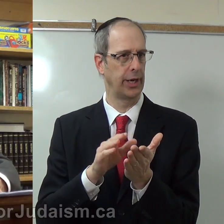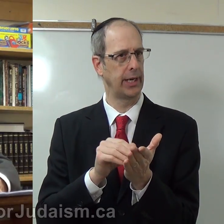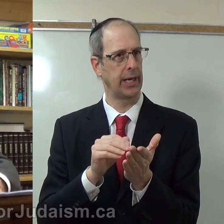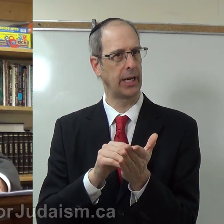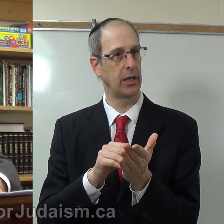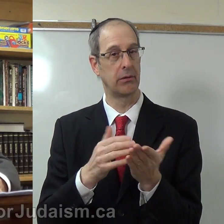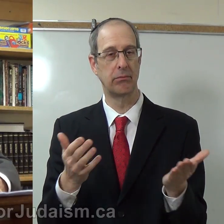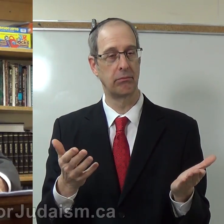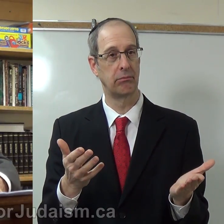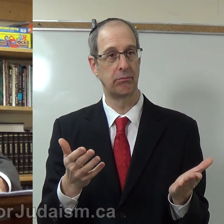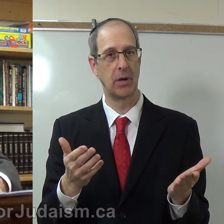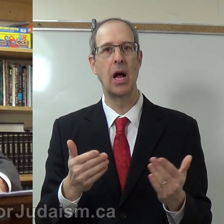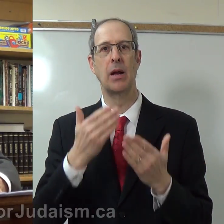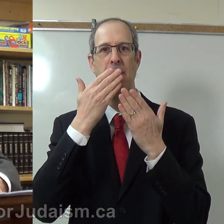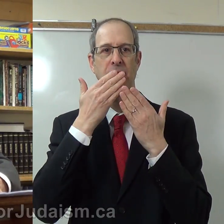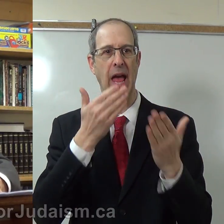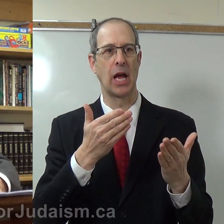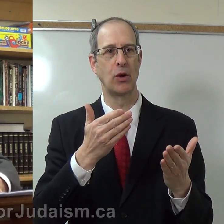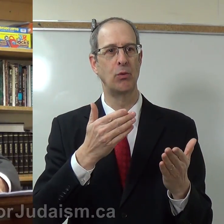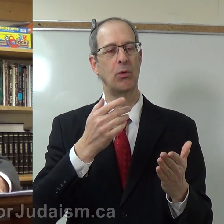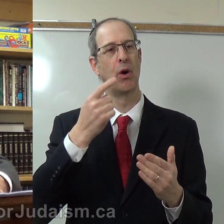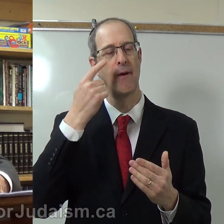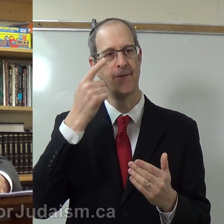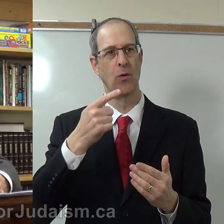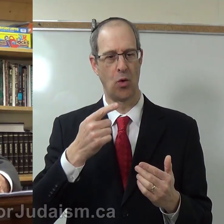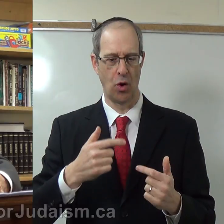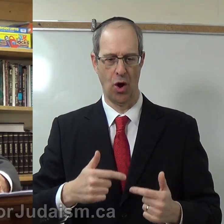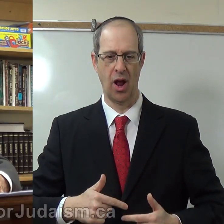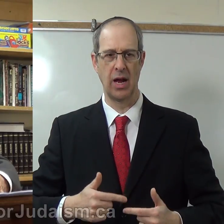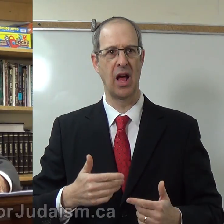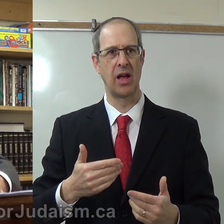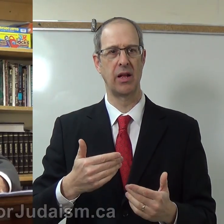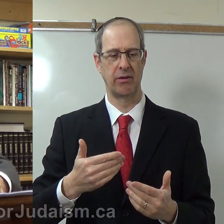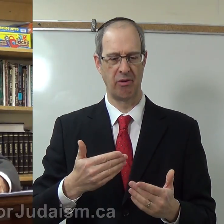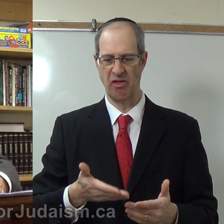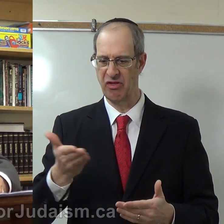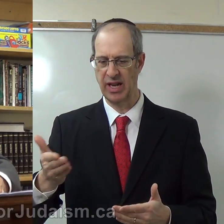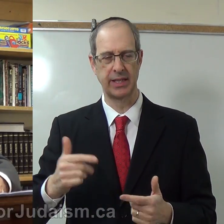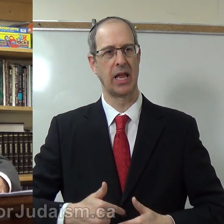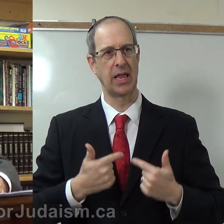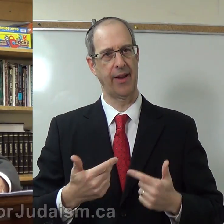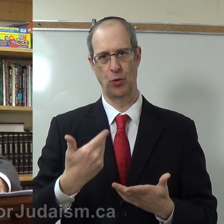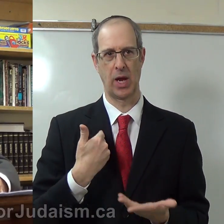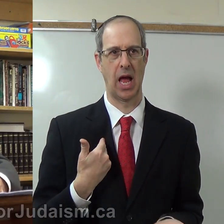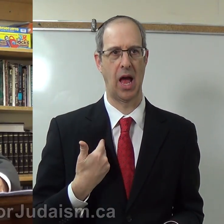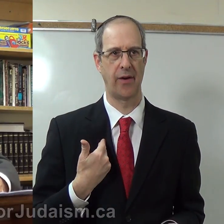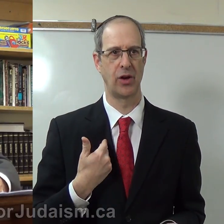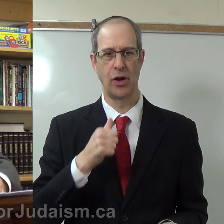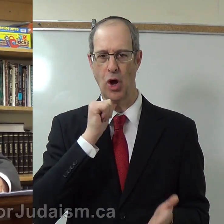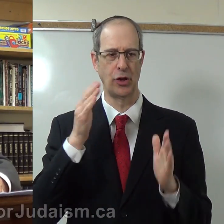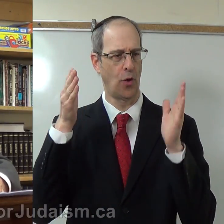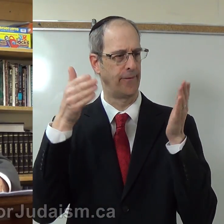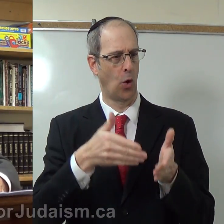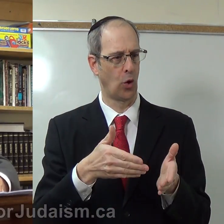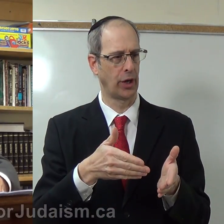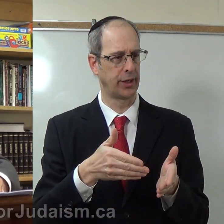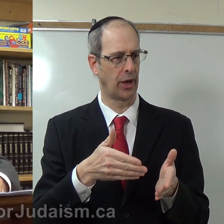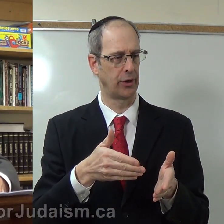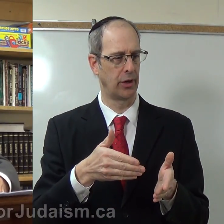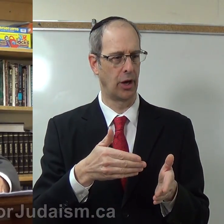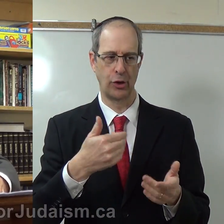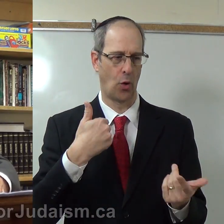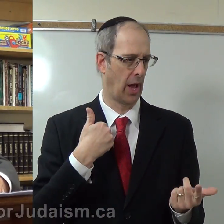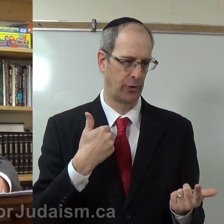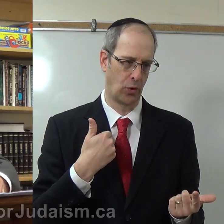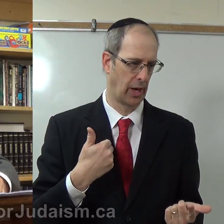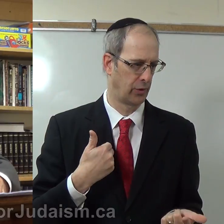for those things in life that we have and not to focus on those things that we